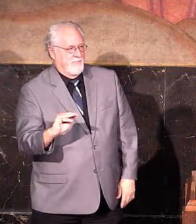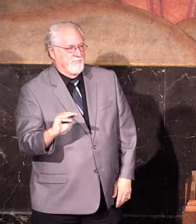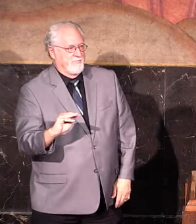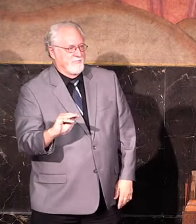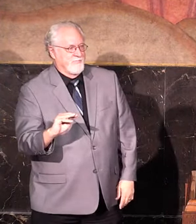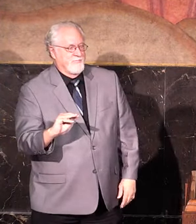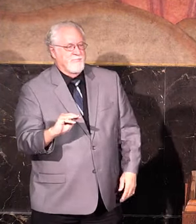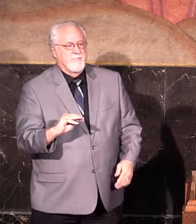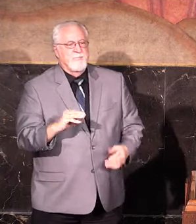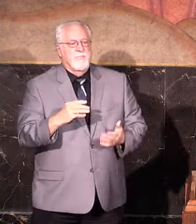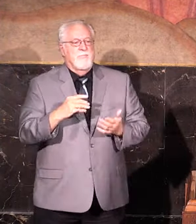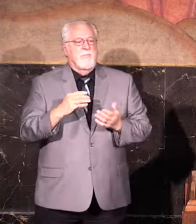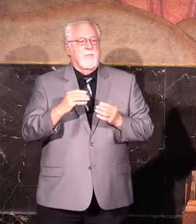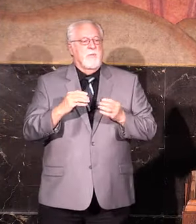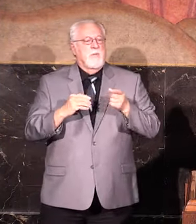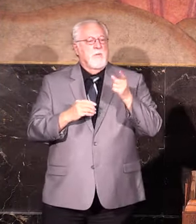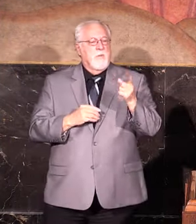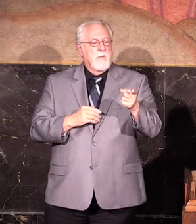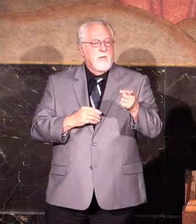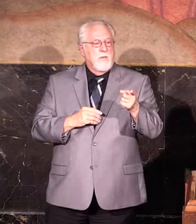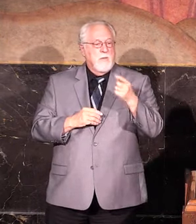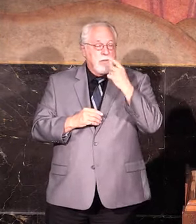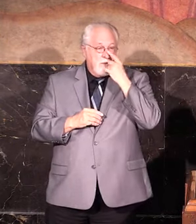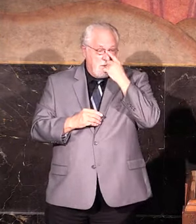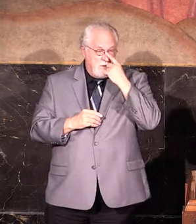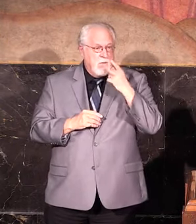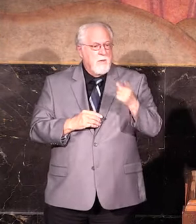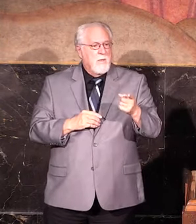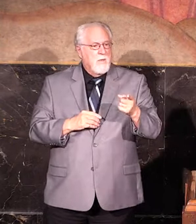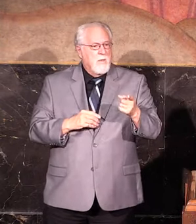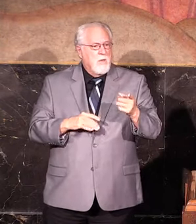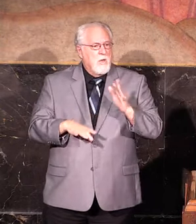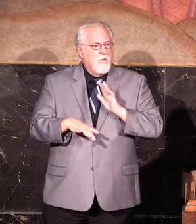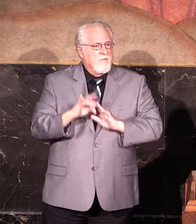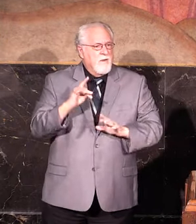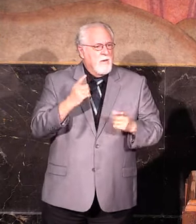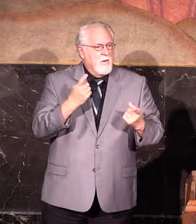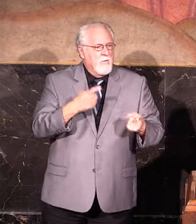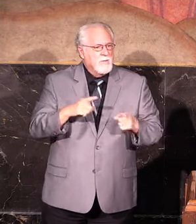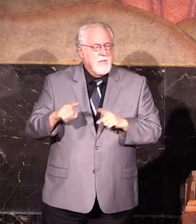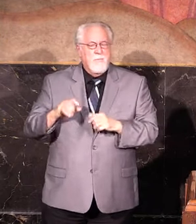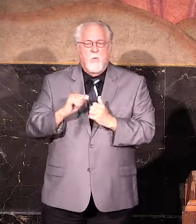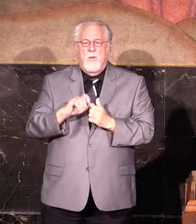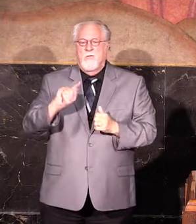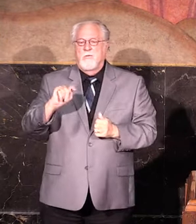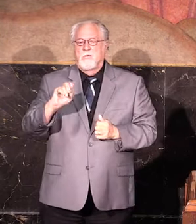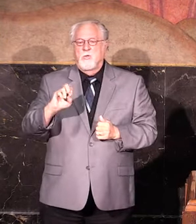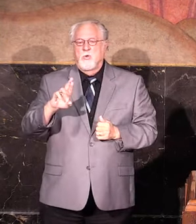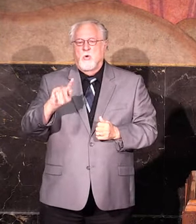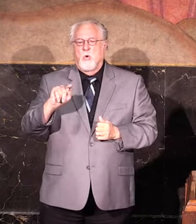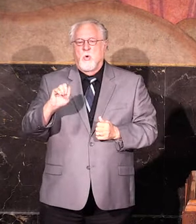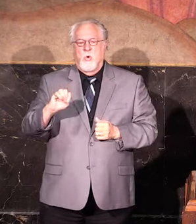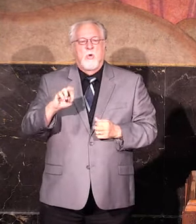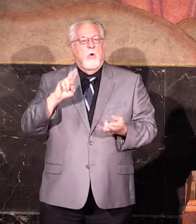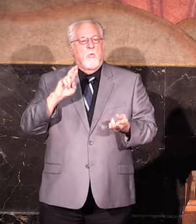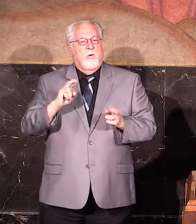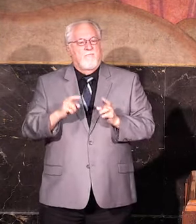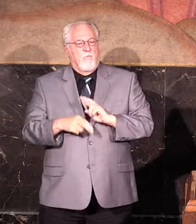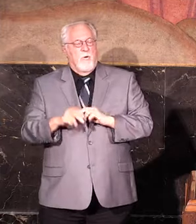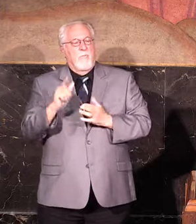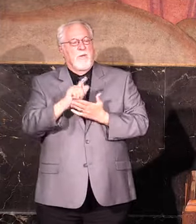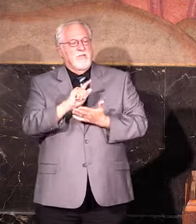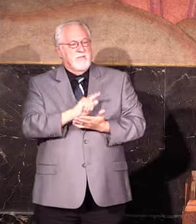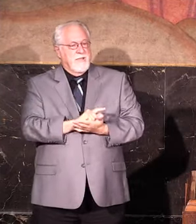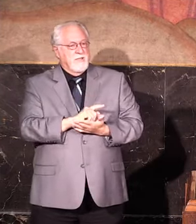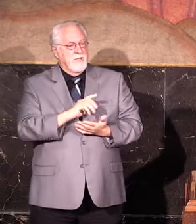into that in more detail. Yes, sir. On a different subject, can you comment on what's going on with the tort reform legislation, and whether you sense there's a